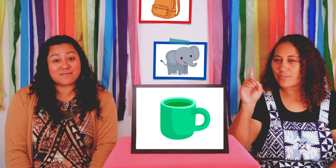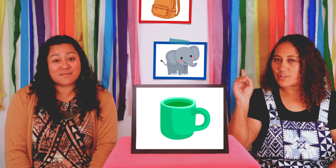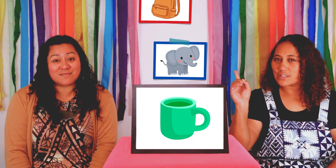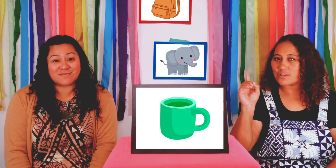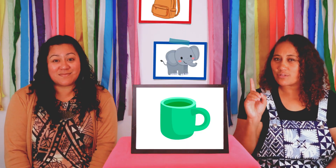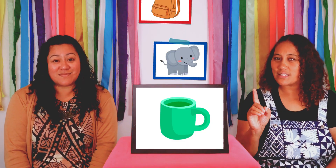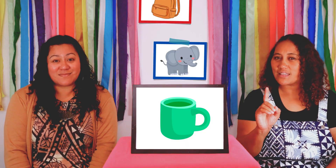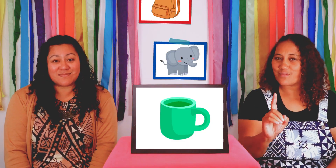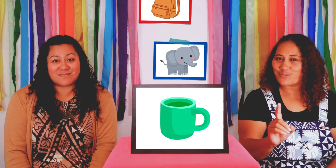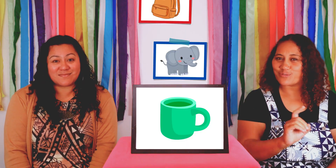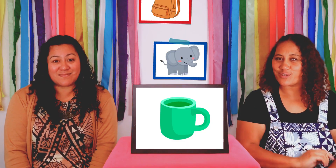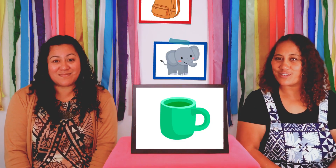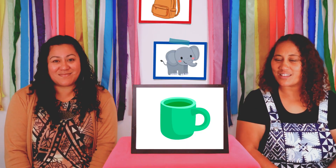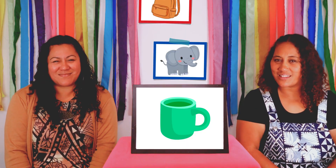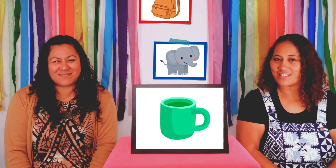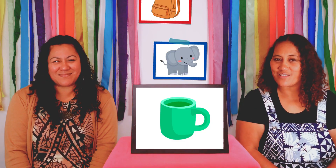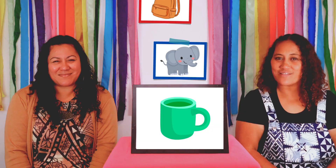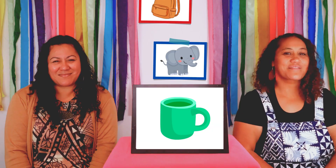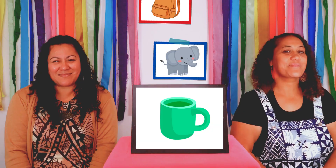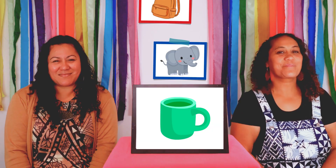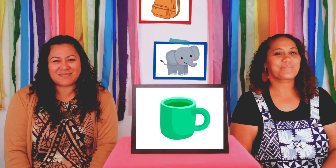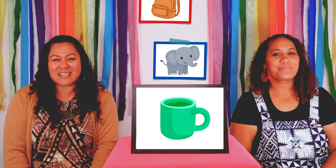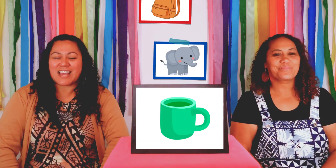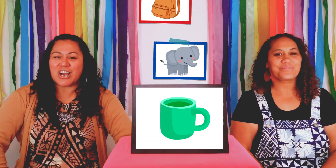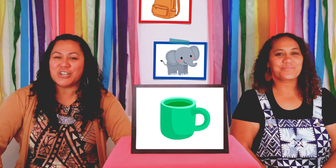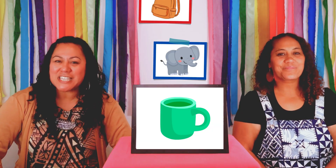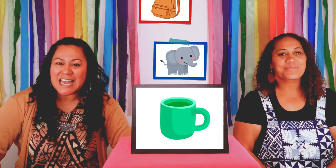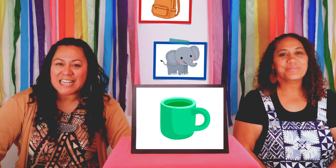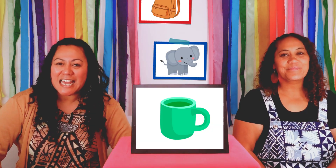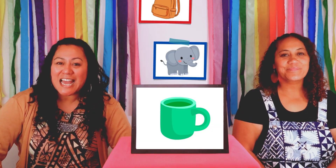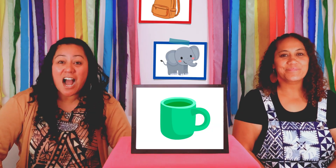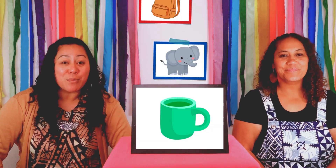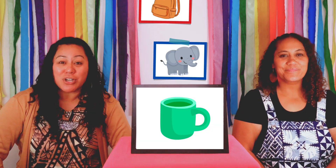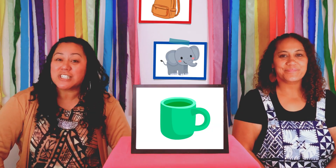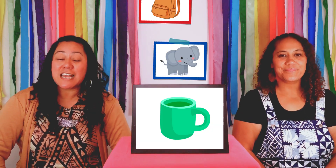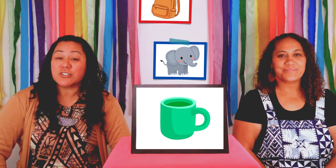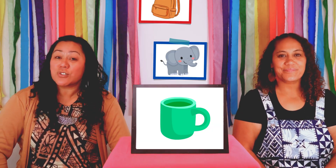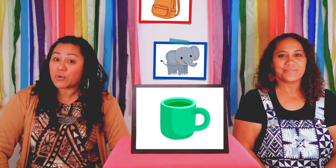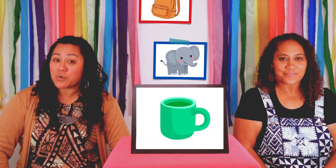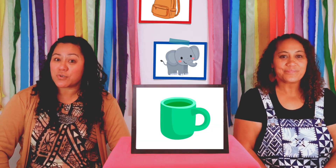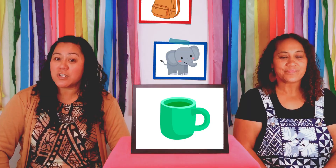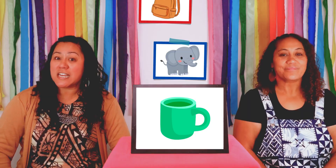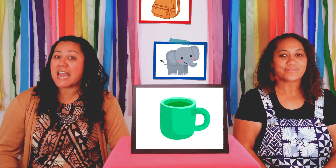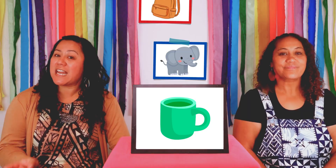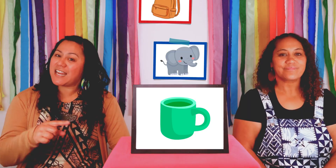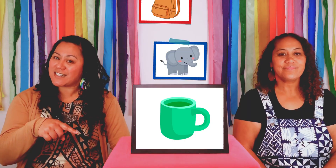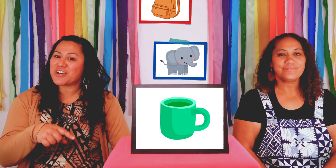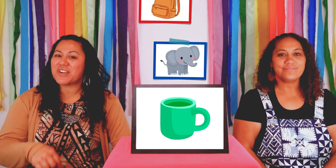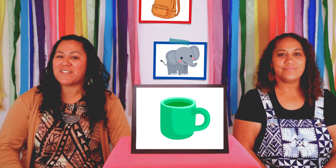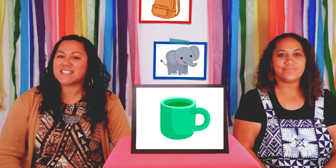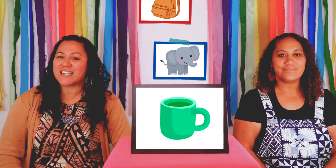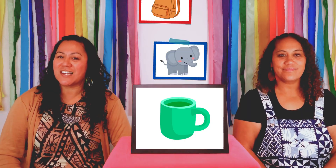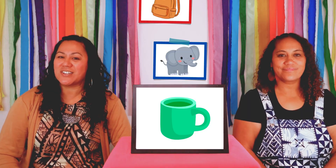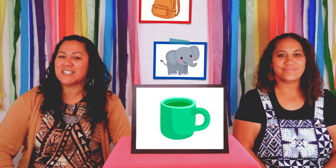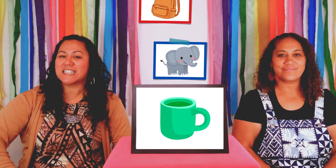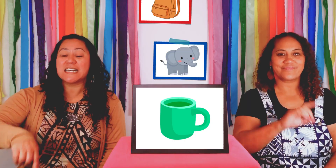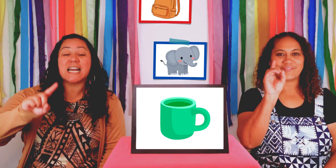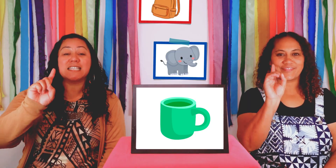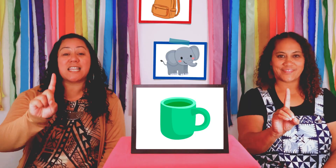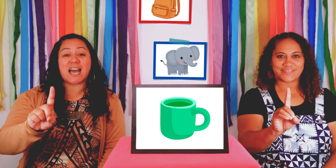for these 3 Samoan words in the song. Okay, I'm going to count to toru and let's go have a sing along.